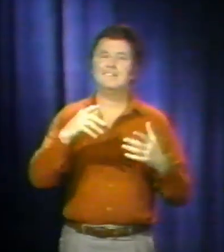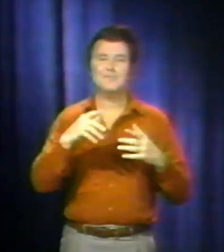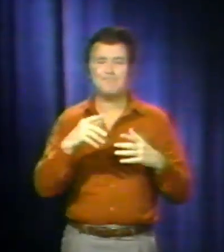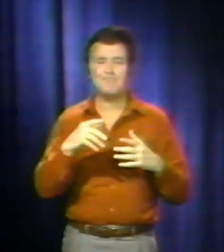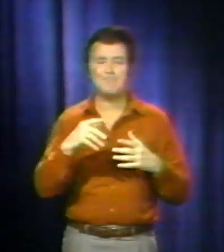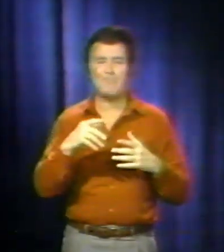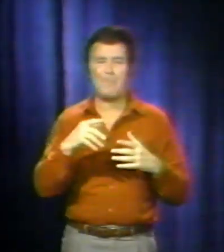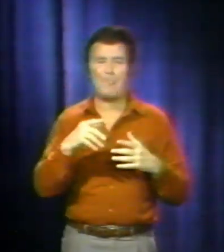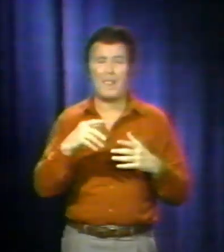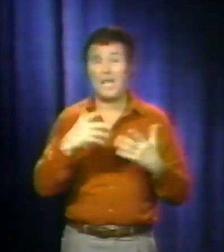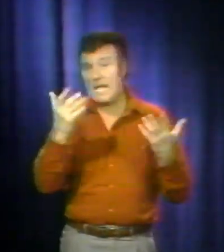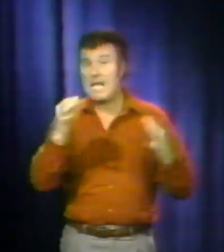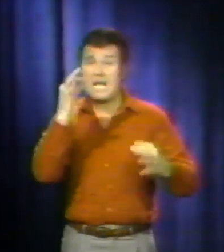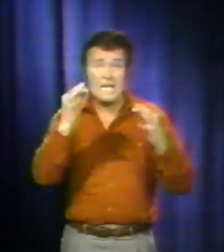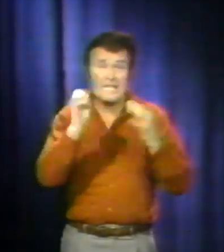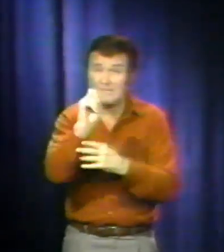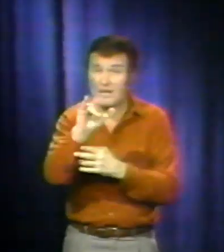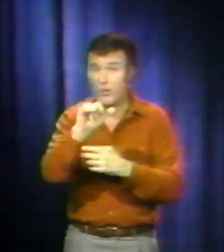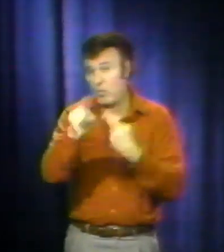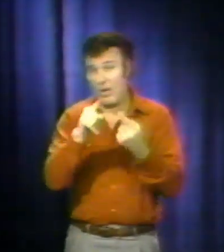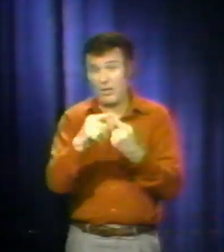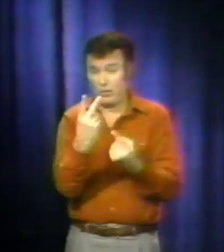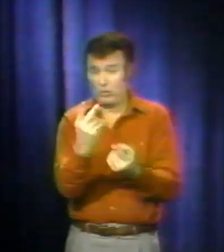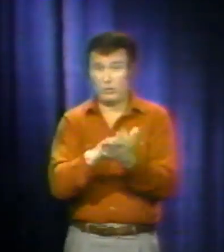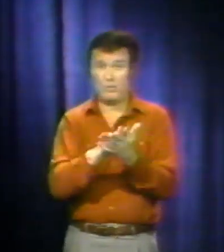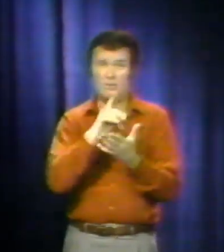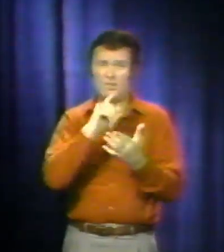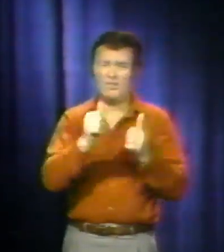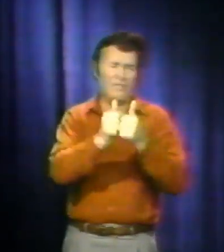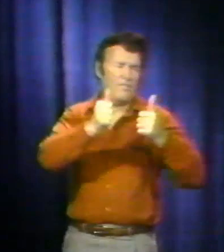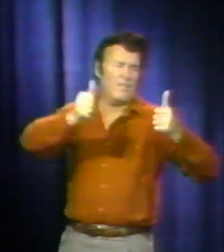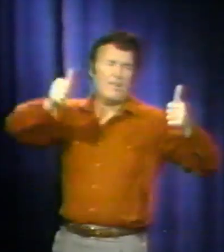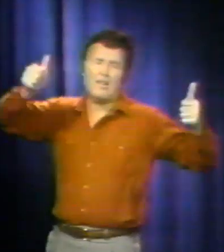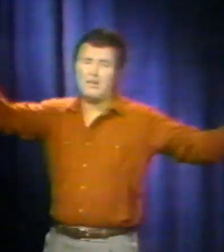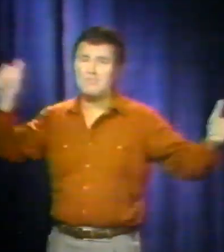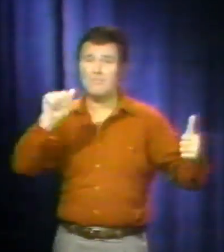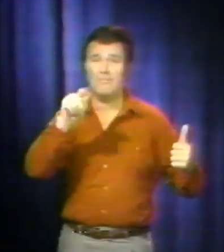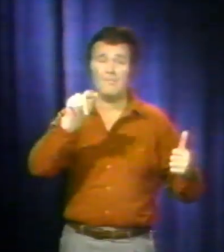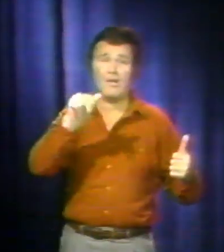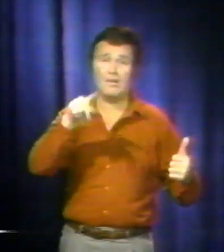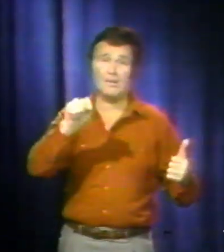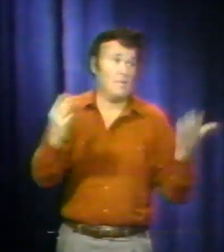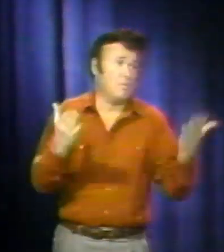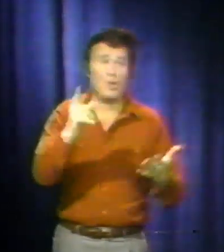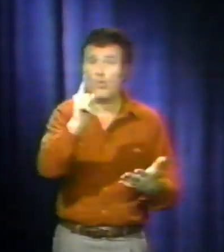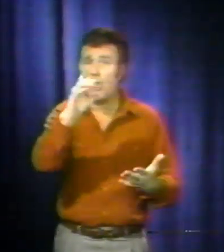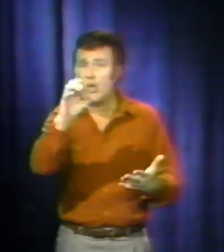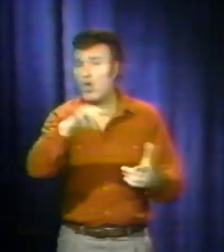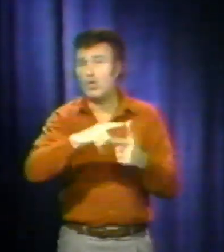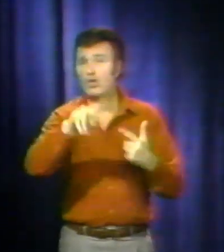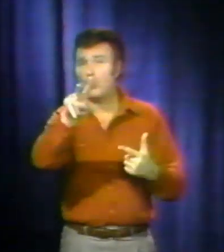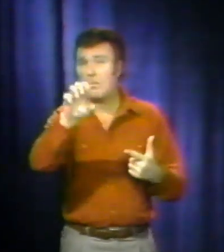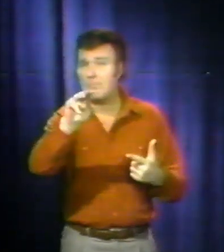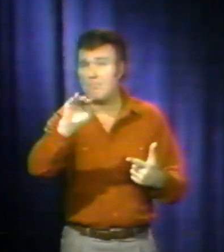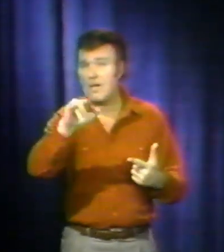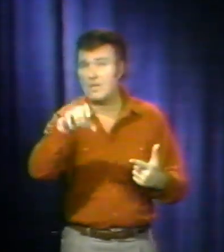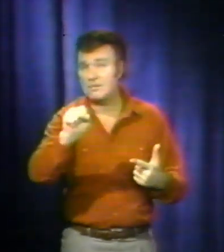especially when the 2 schools are far apart, maybe 100 or 200 miles